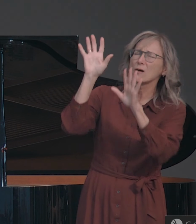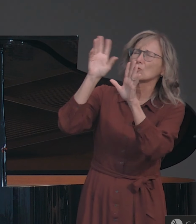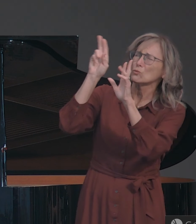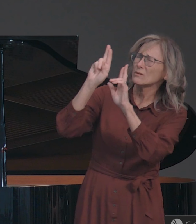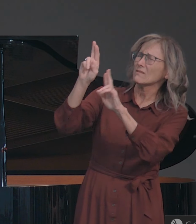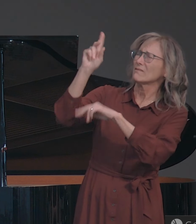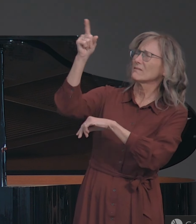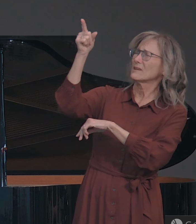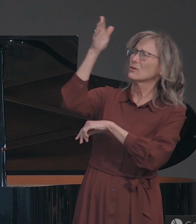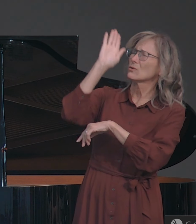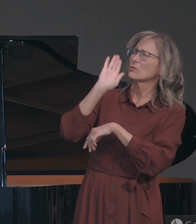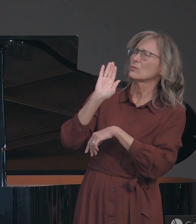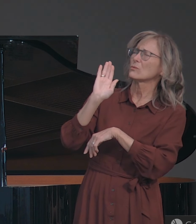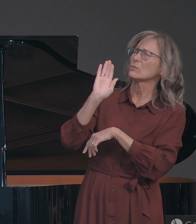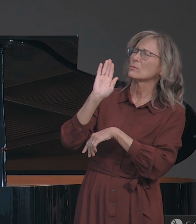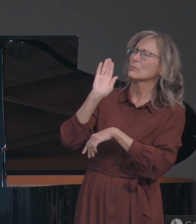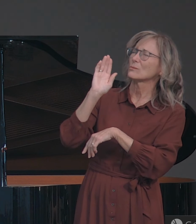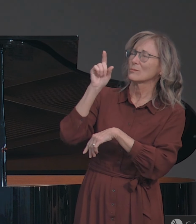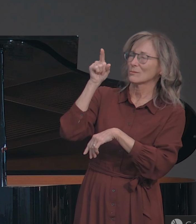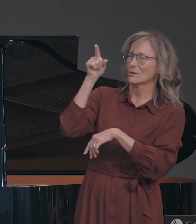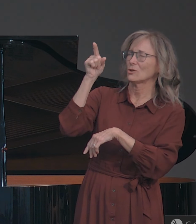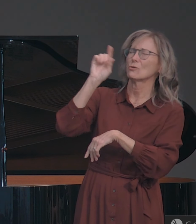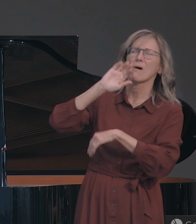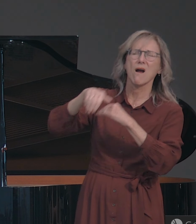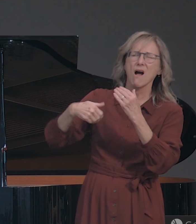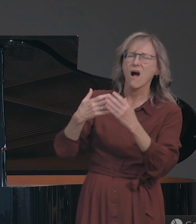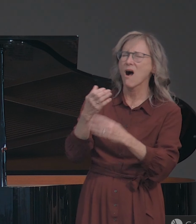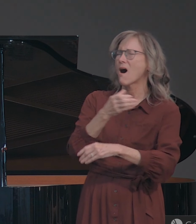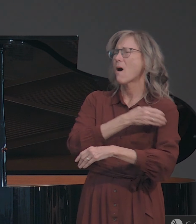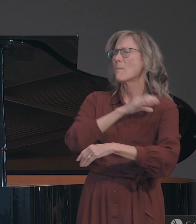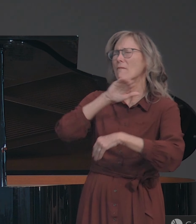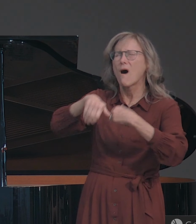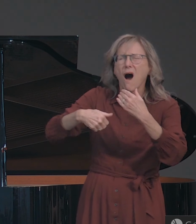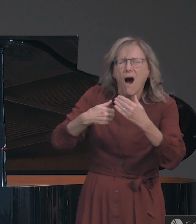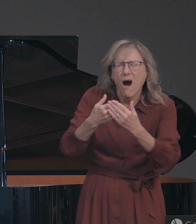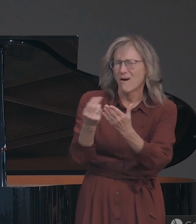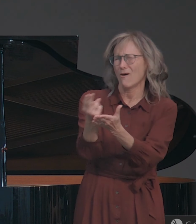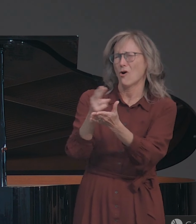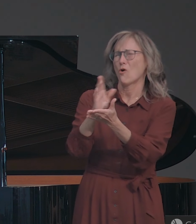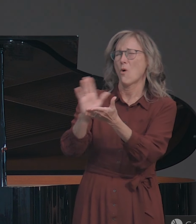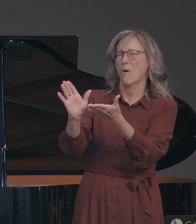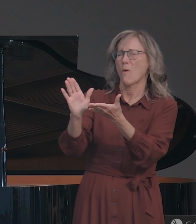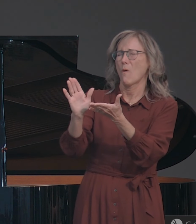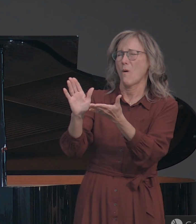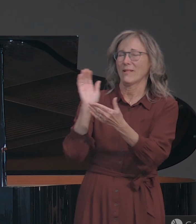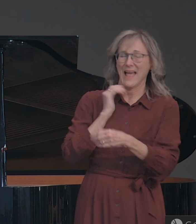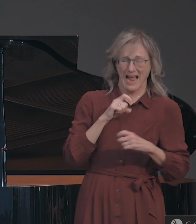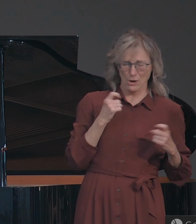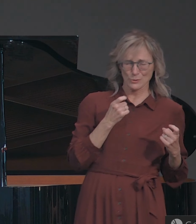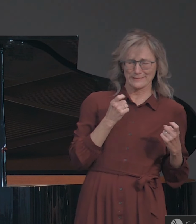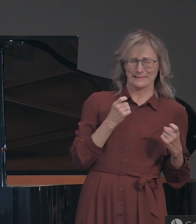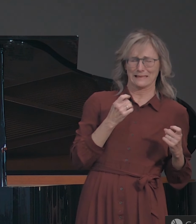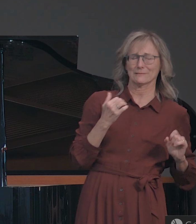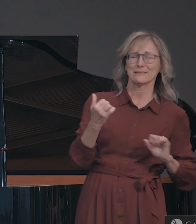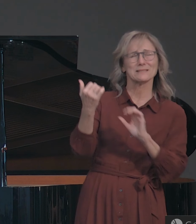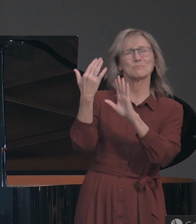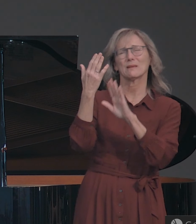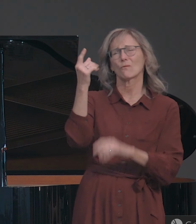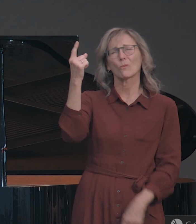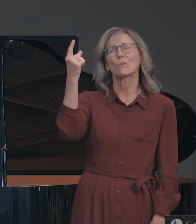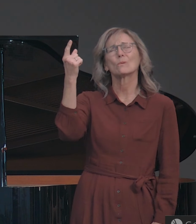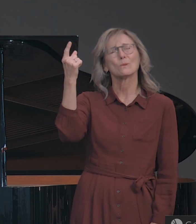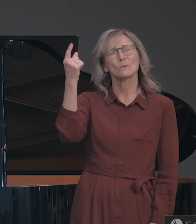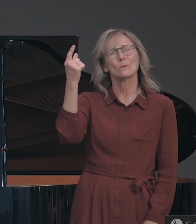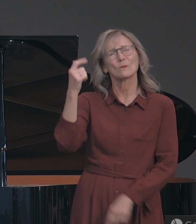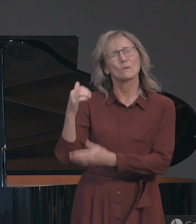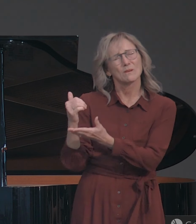you, God, that you are all powerful and all holy, and our sin before you. God, just help